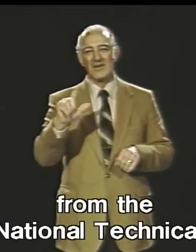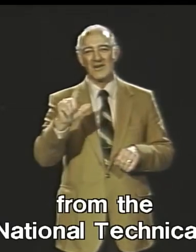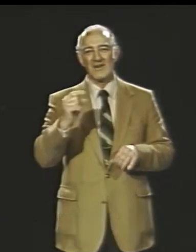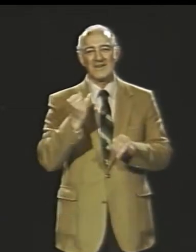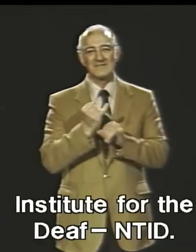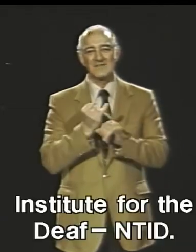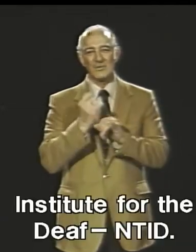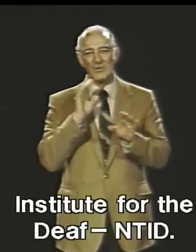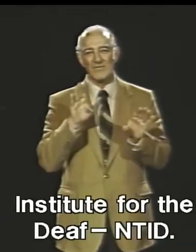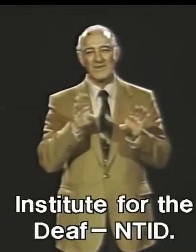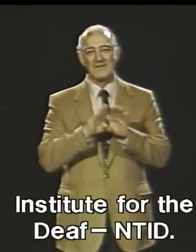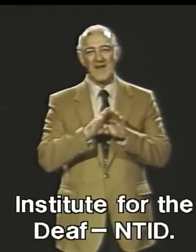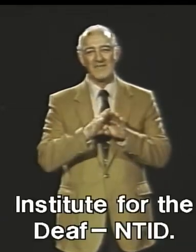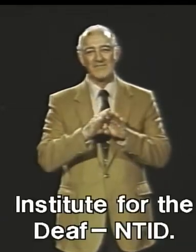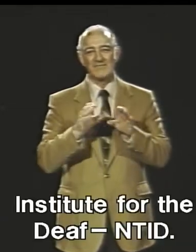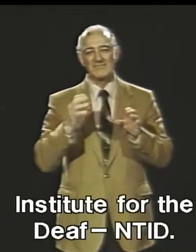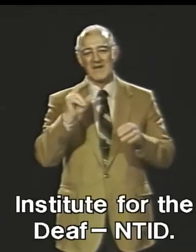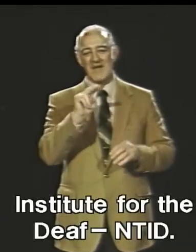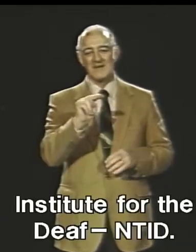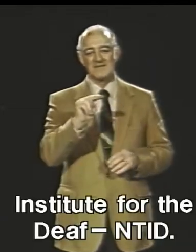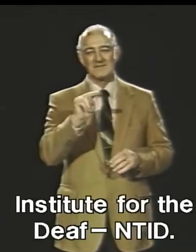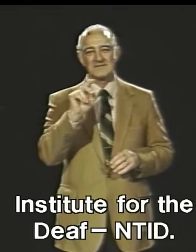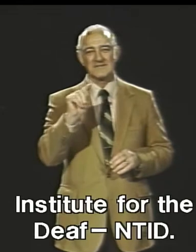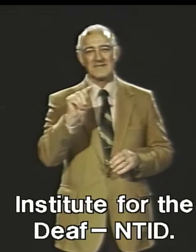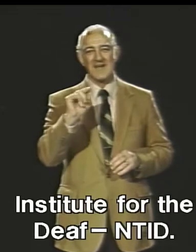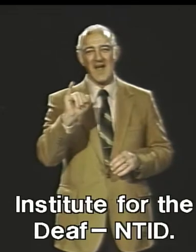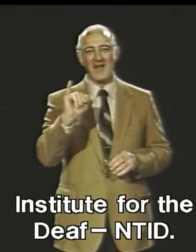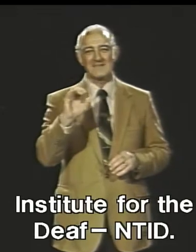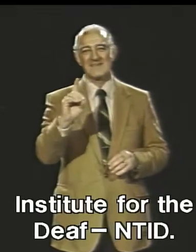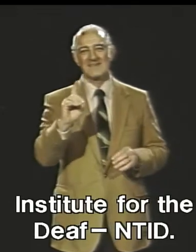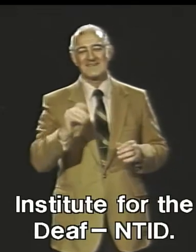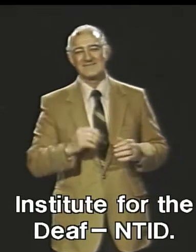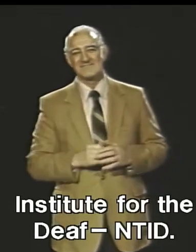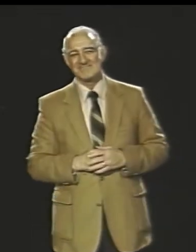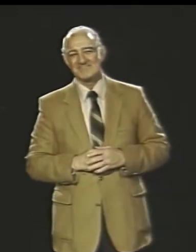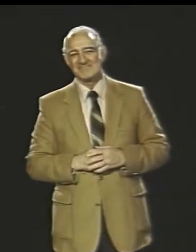Technical Institute for the Deaf, NTID.